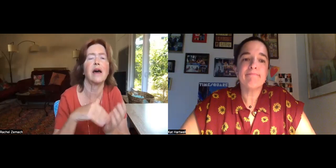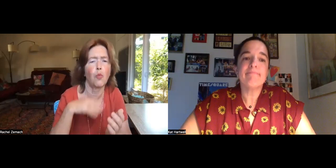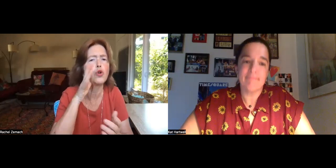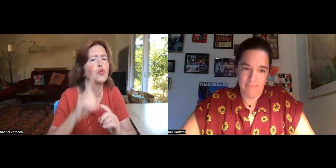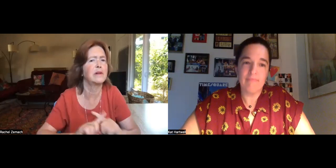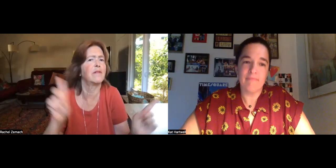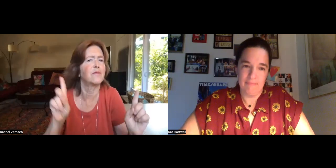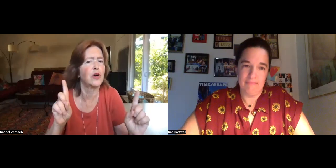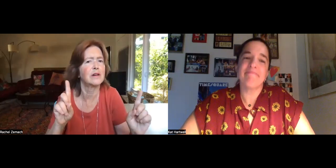again, would do different.